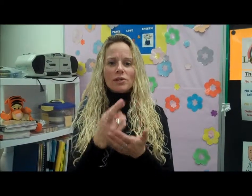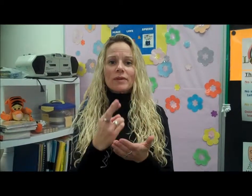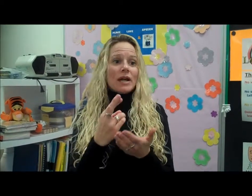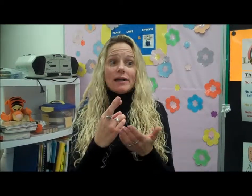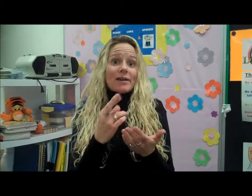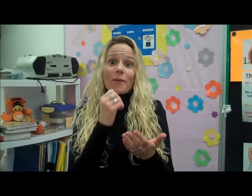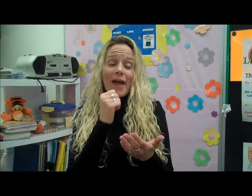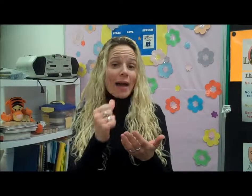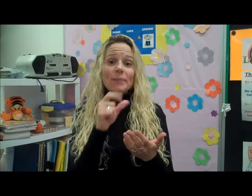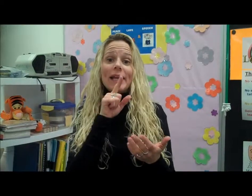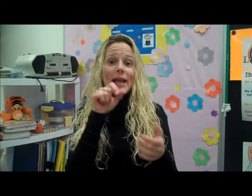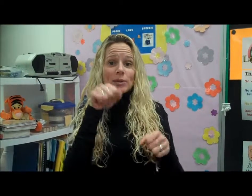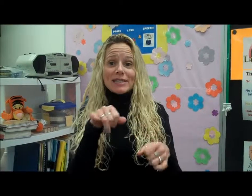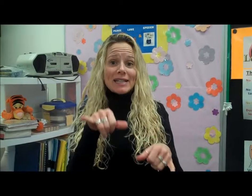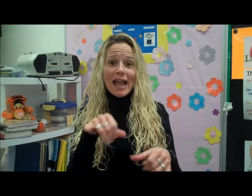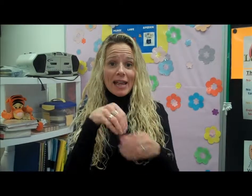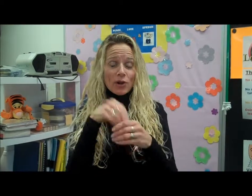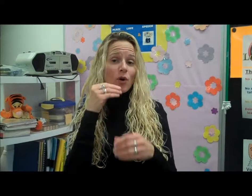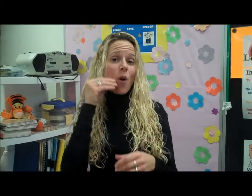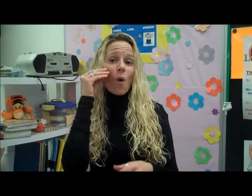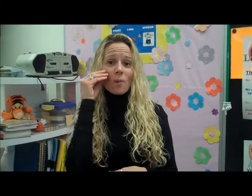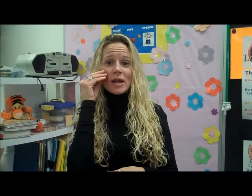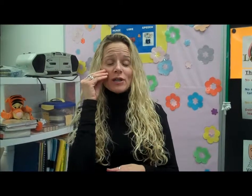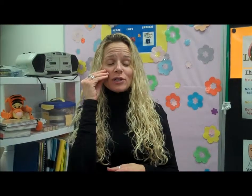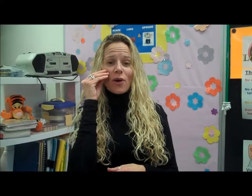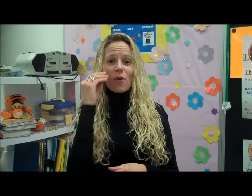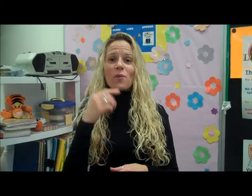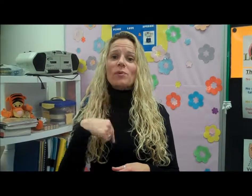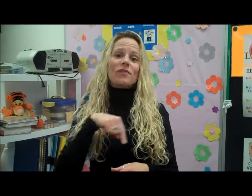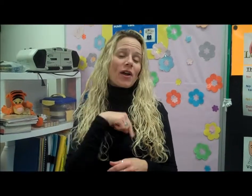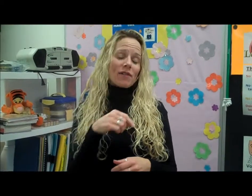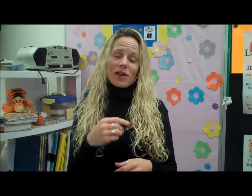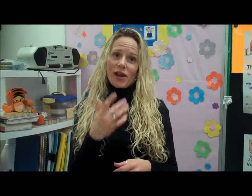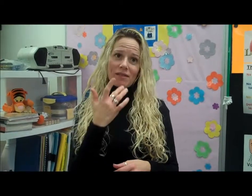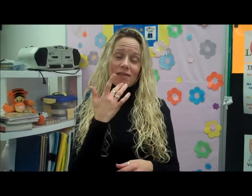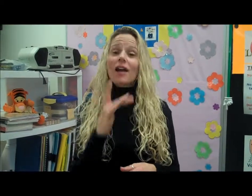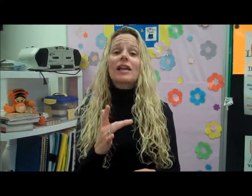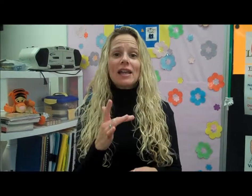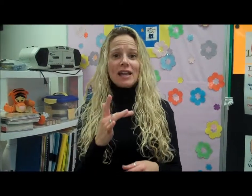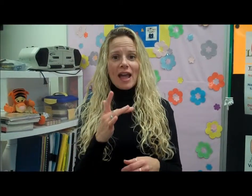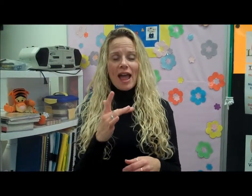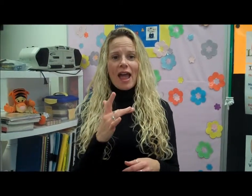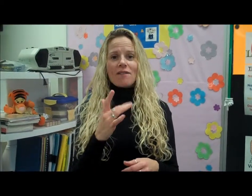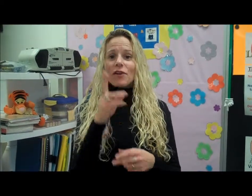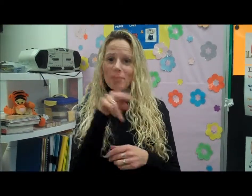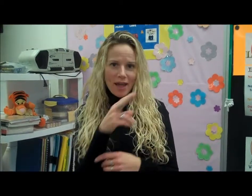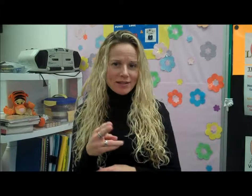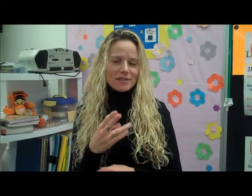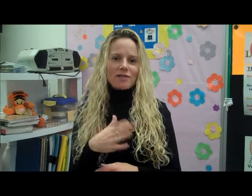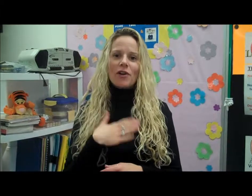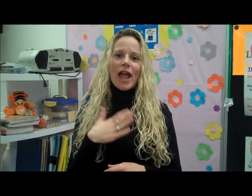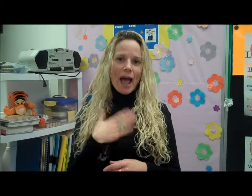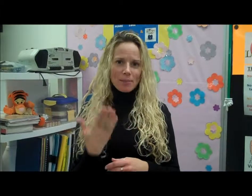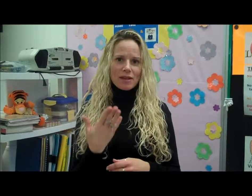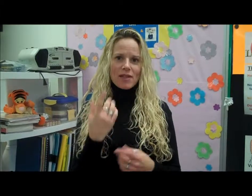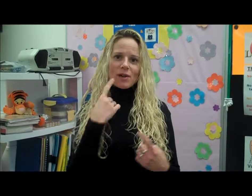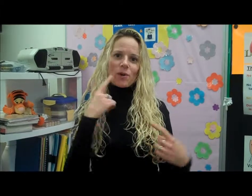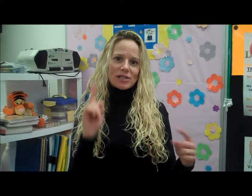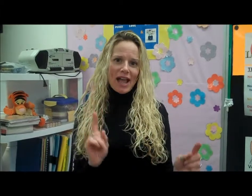you know, not being able to stay in her home. So we were very, very lucky and very blessed and very happy that it worked out.